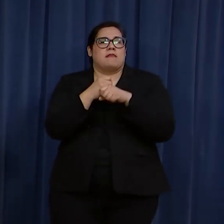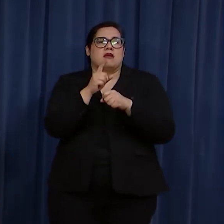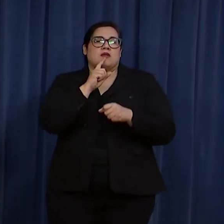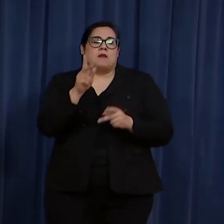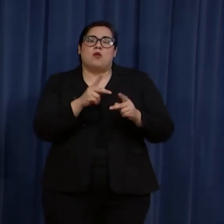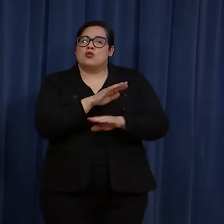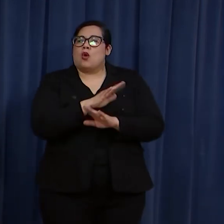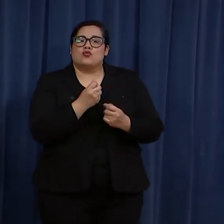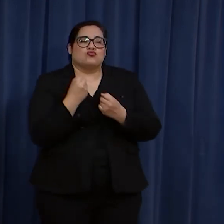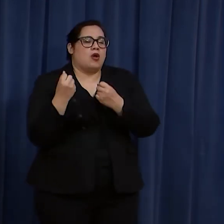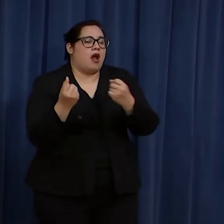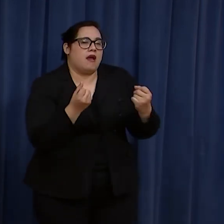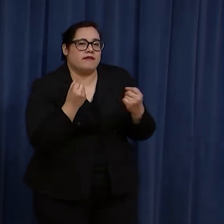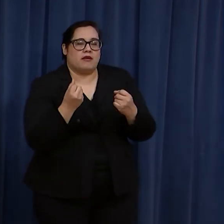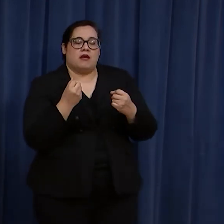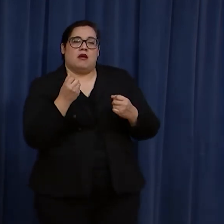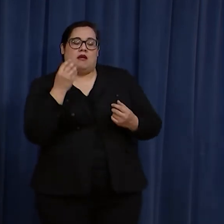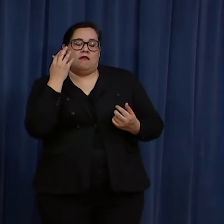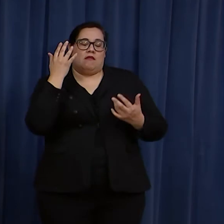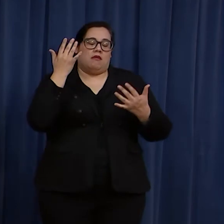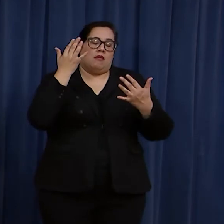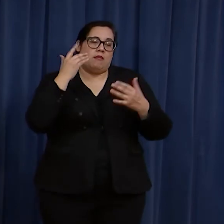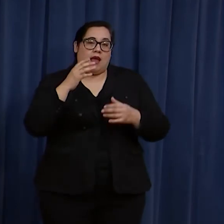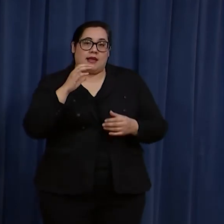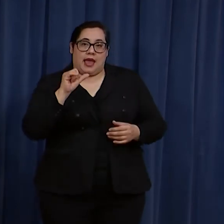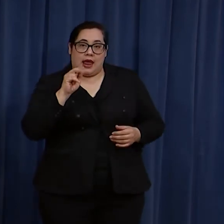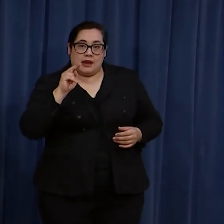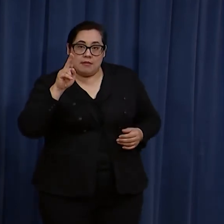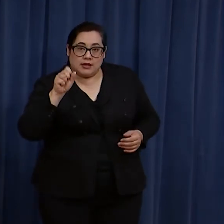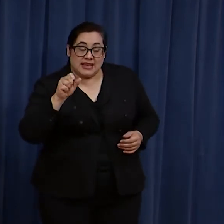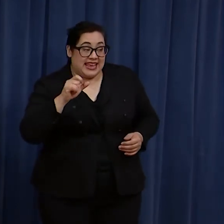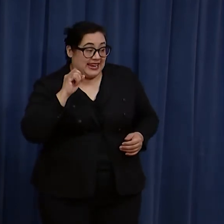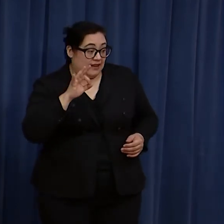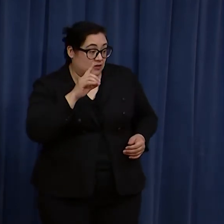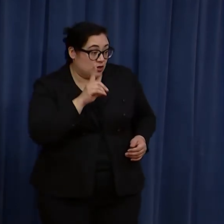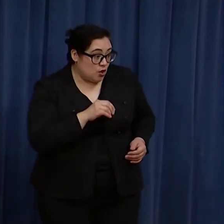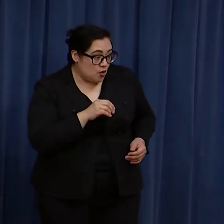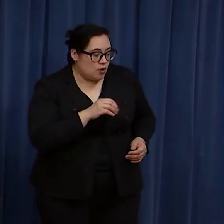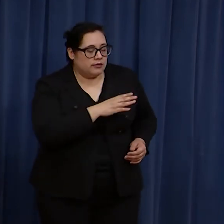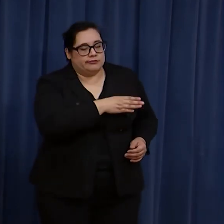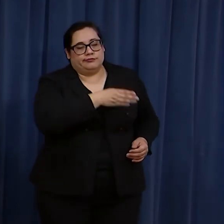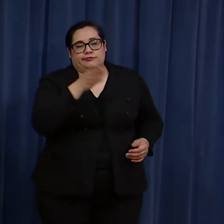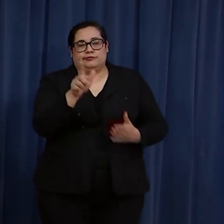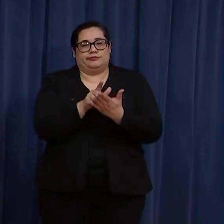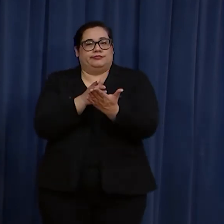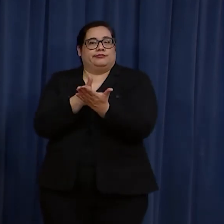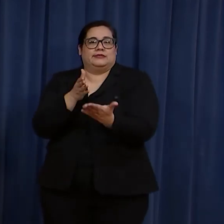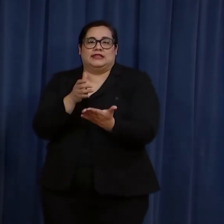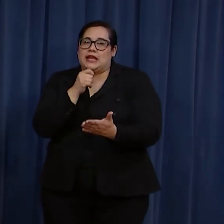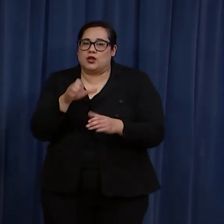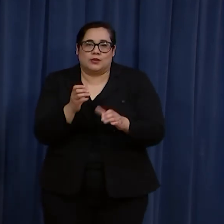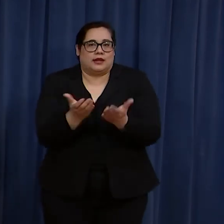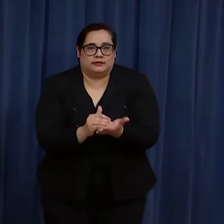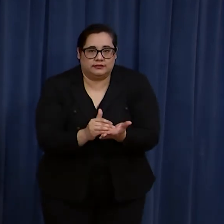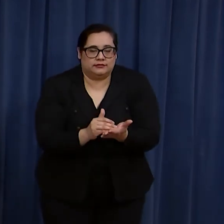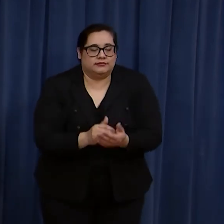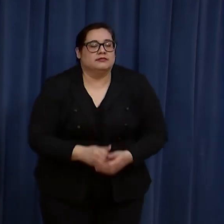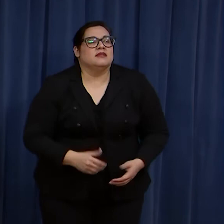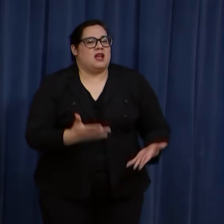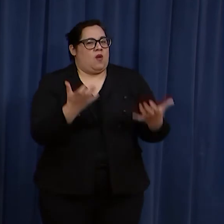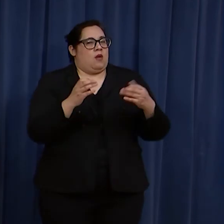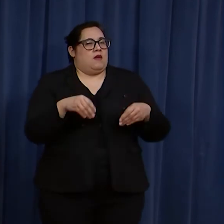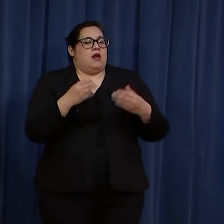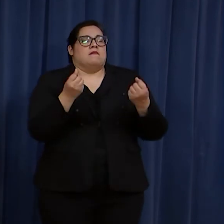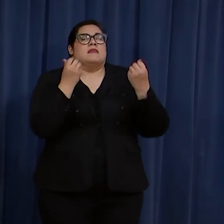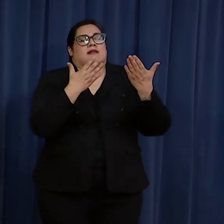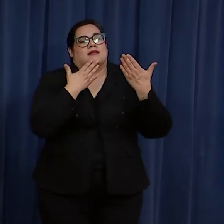that people don't drive impaired by cannabis, and when they do, that they're prosecuted so they don't do it again. I want to provide